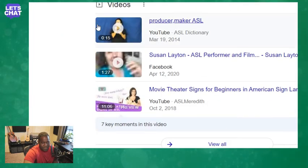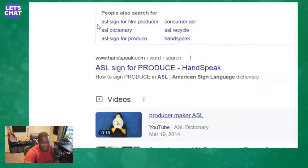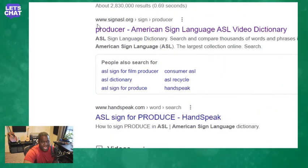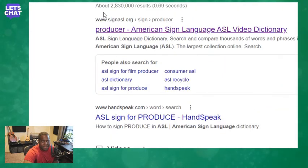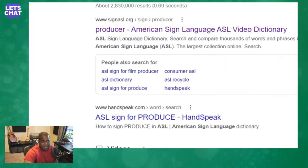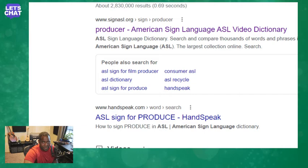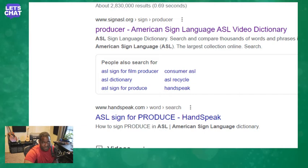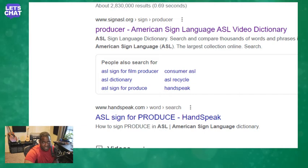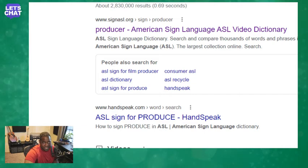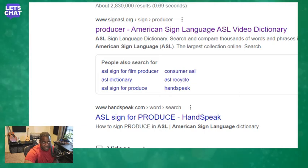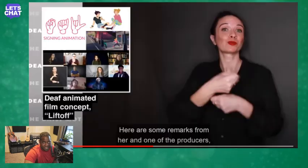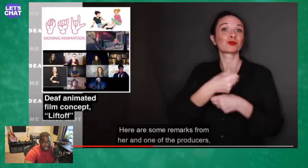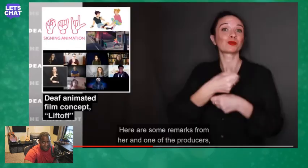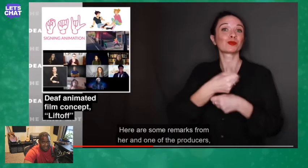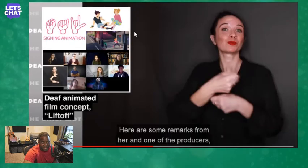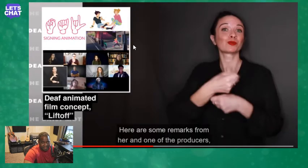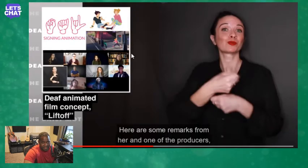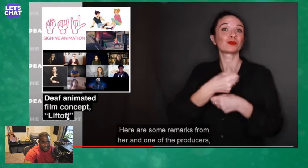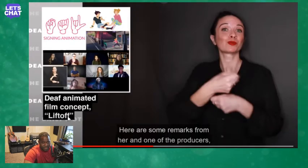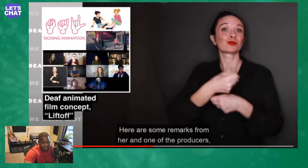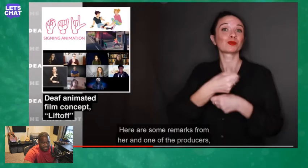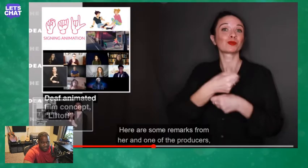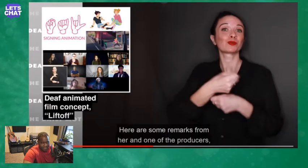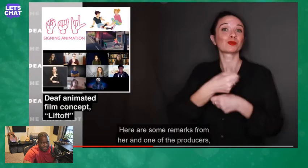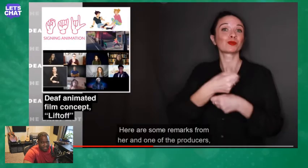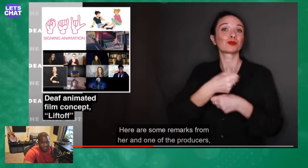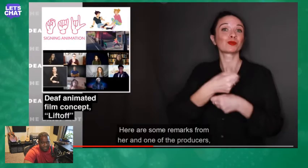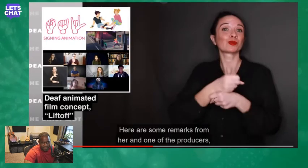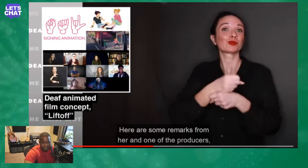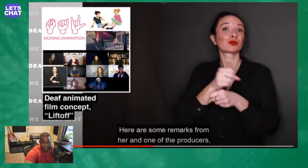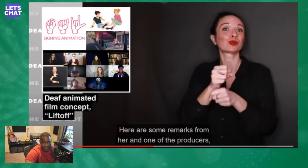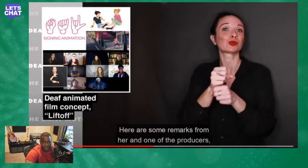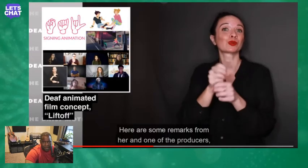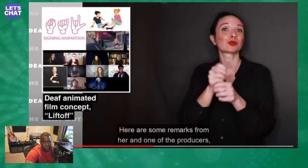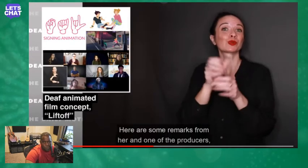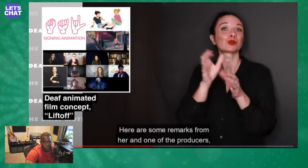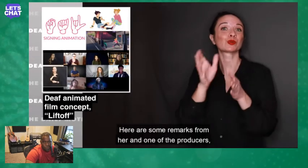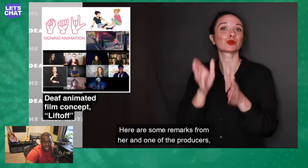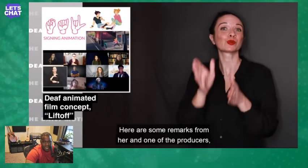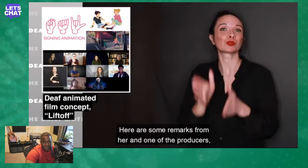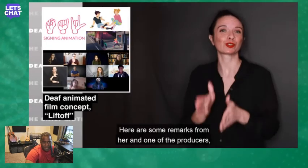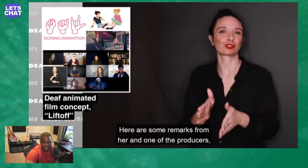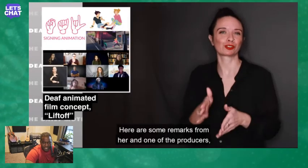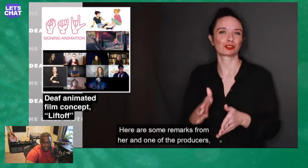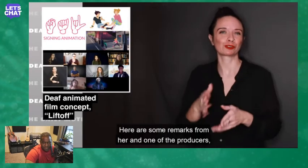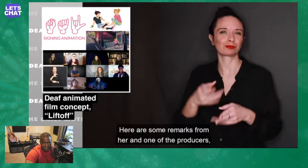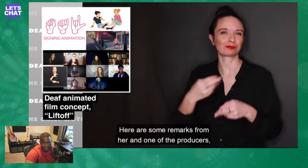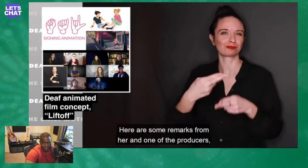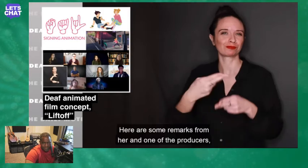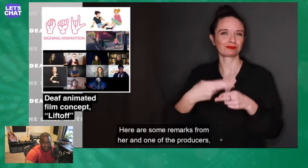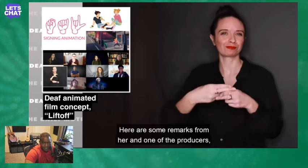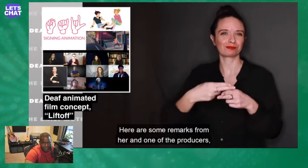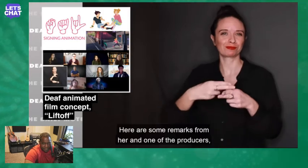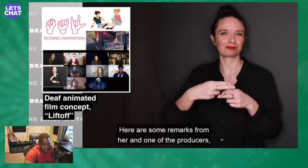So a make person in this context means producer. That's interesting. Okay. Make person